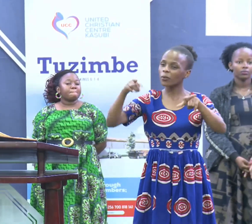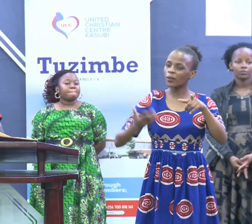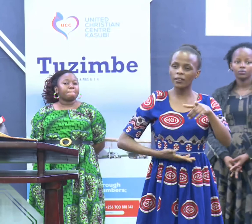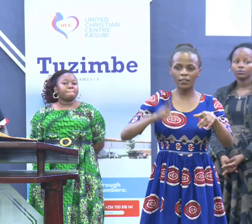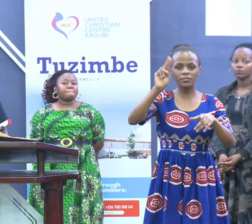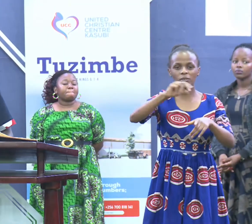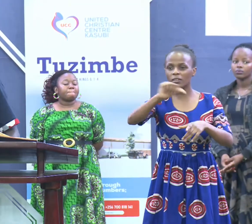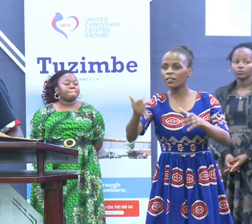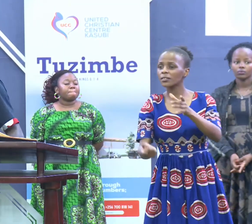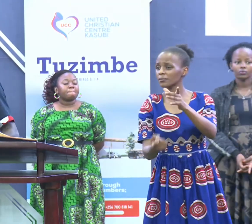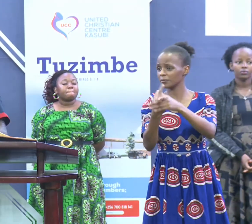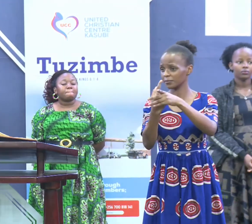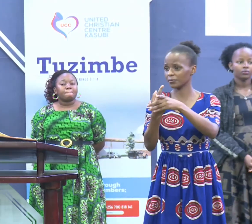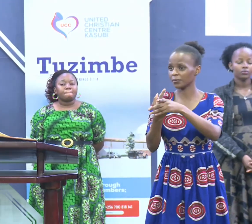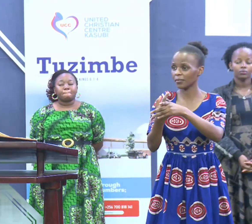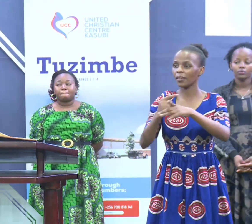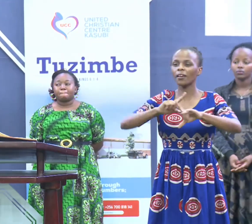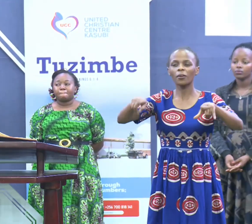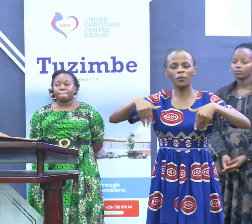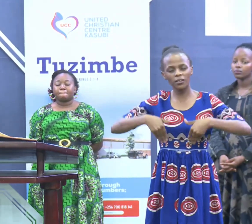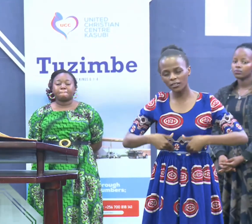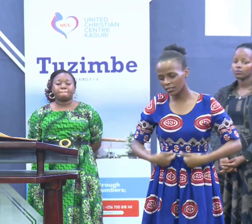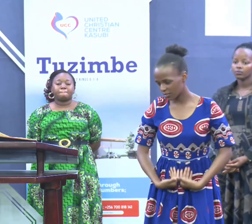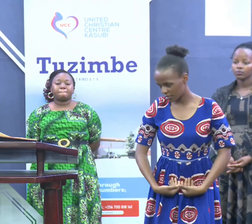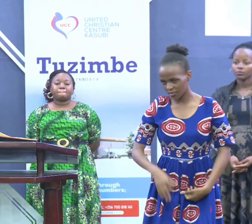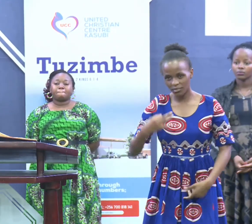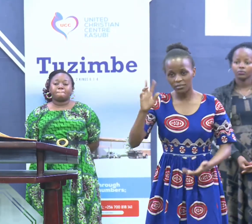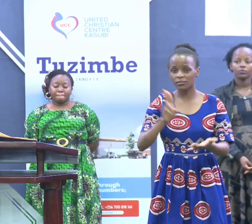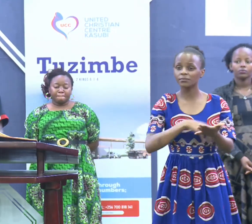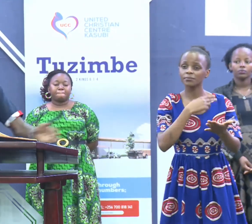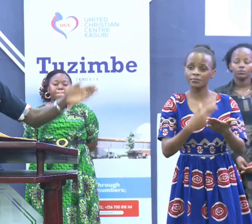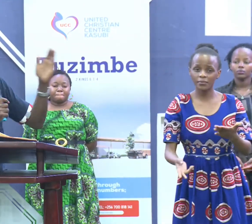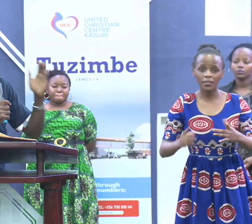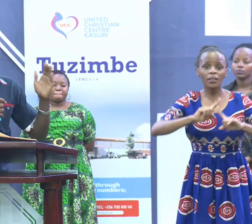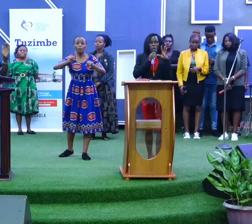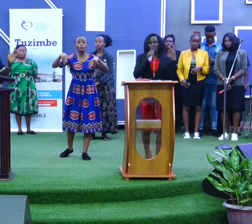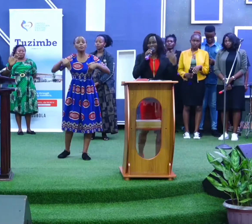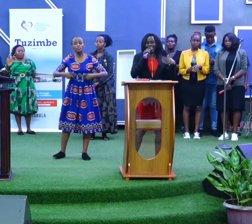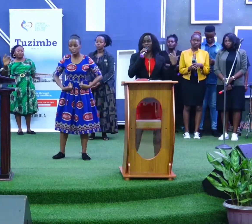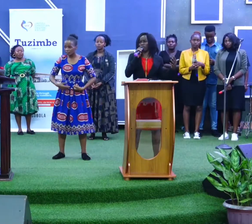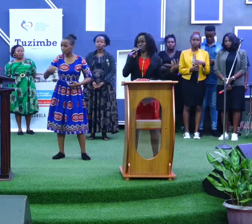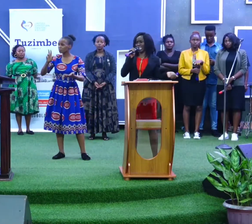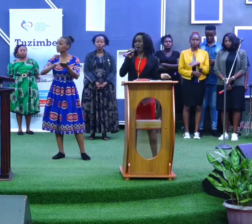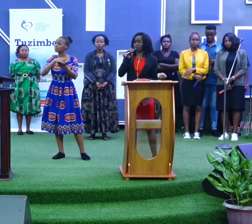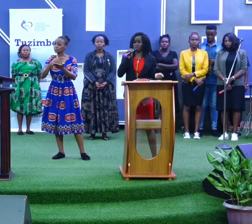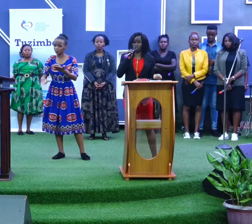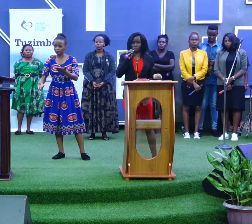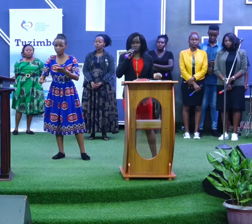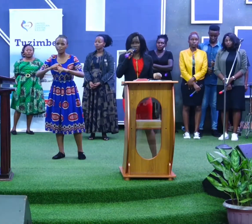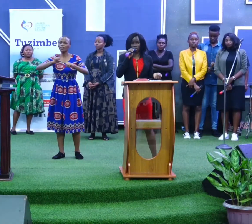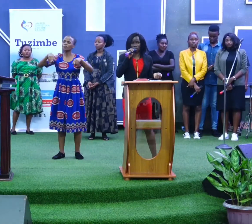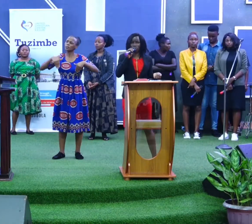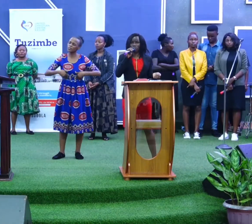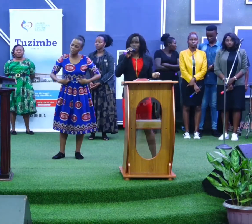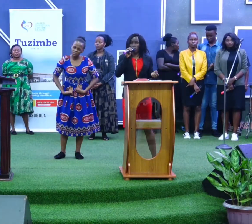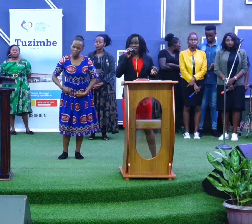We have no other option. We are tired of losing out. We